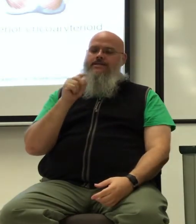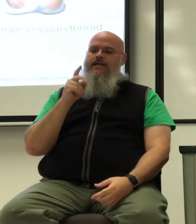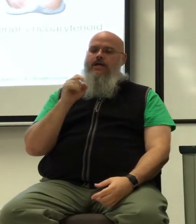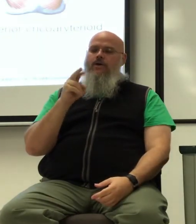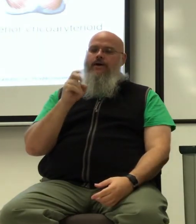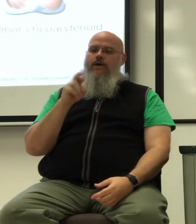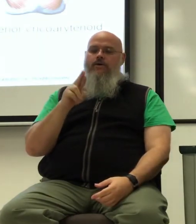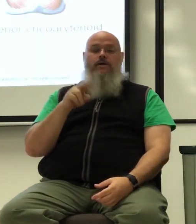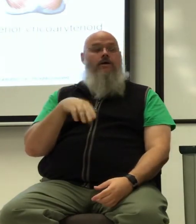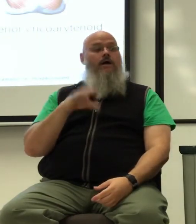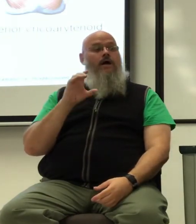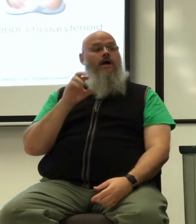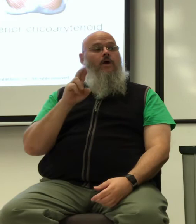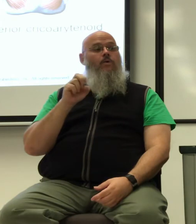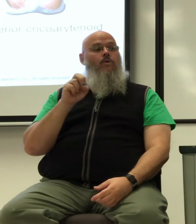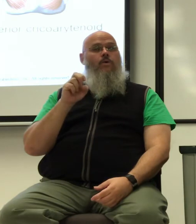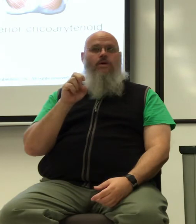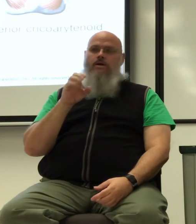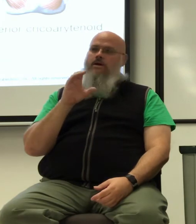Cricoarytenoid.